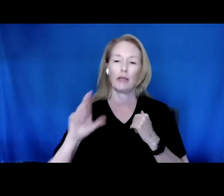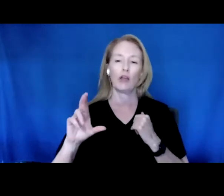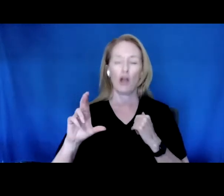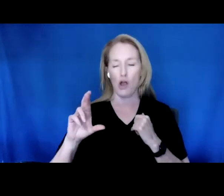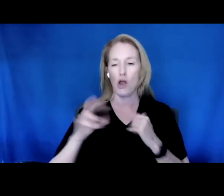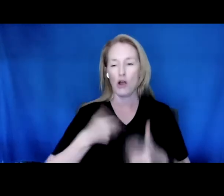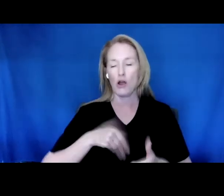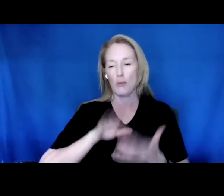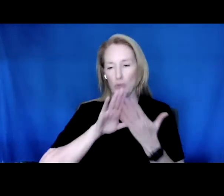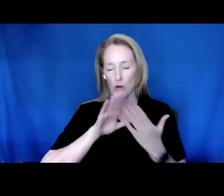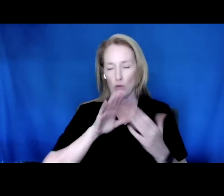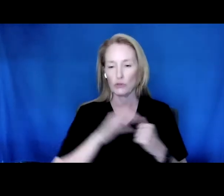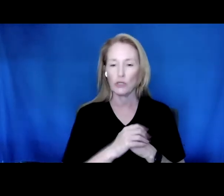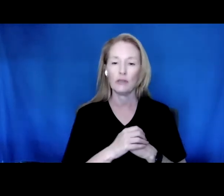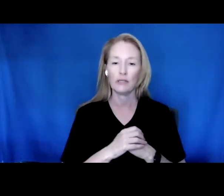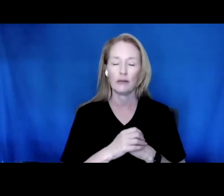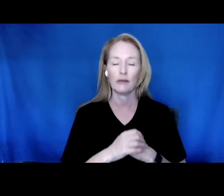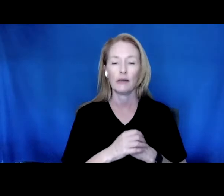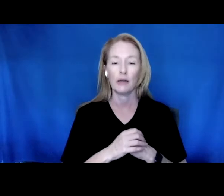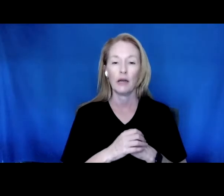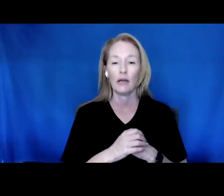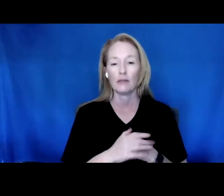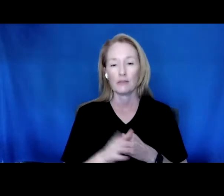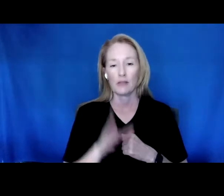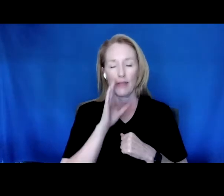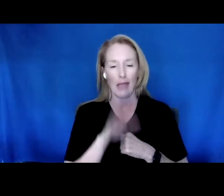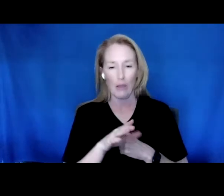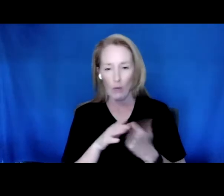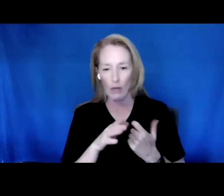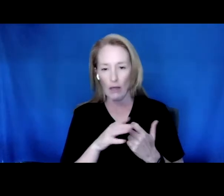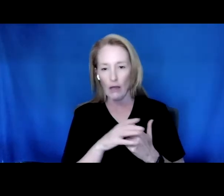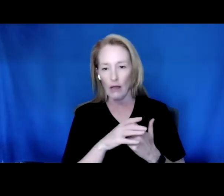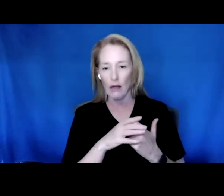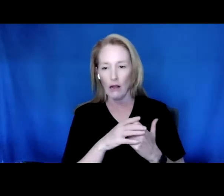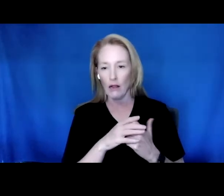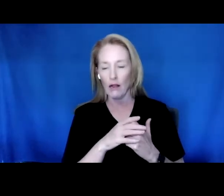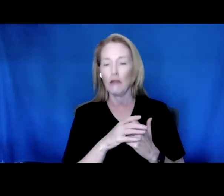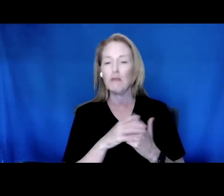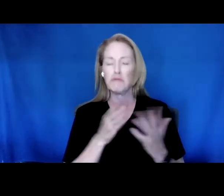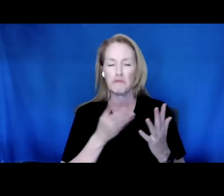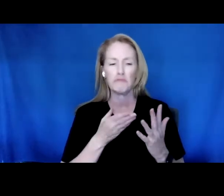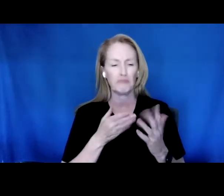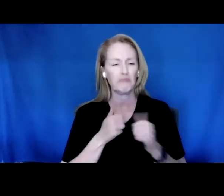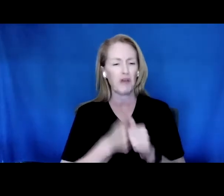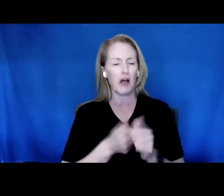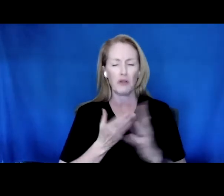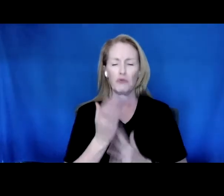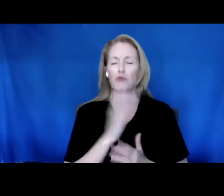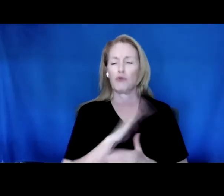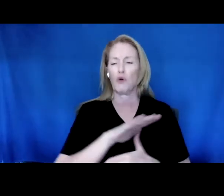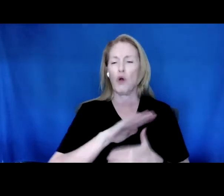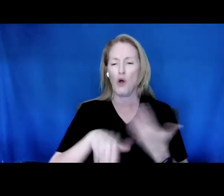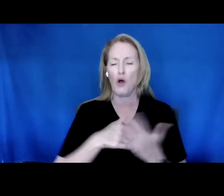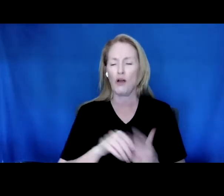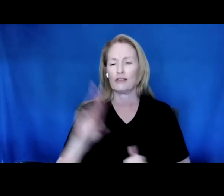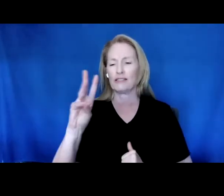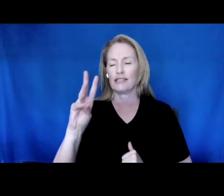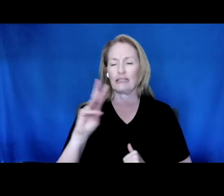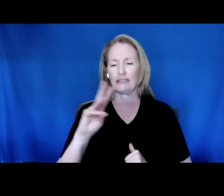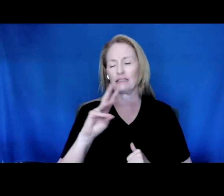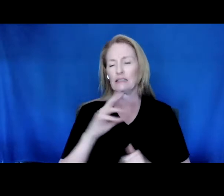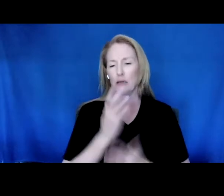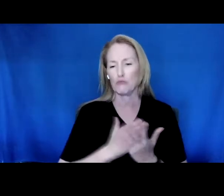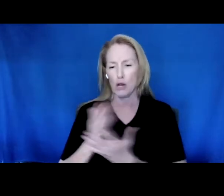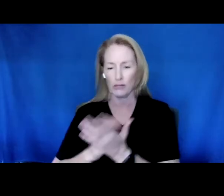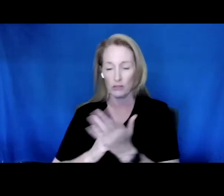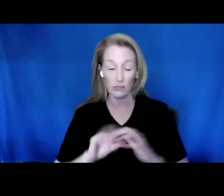the results and to follow it through all 6 stages. In stage 2, there's 3 main components